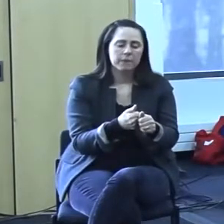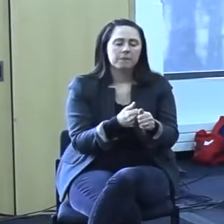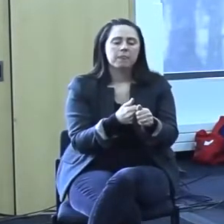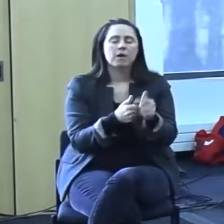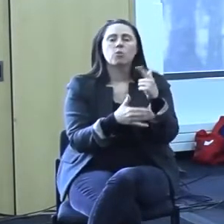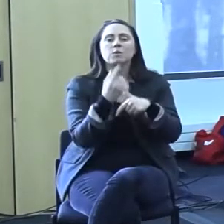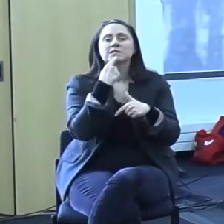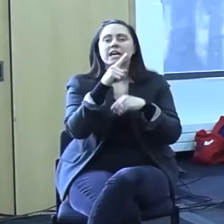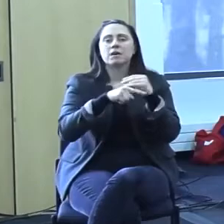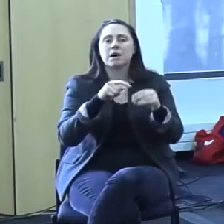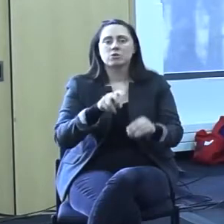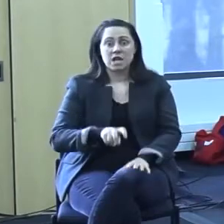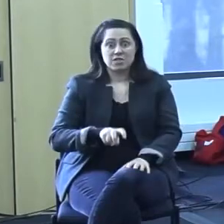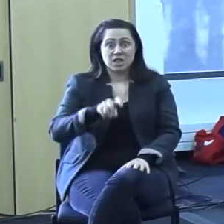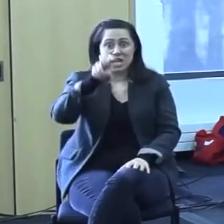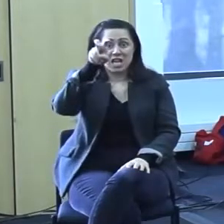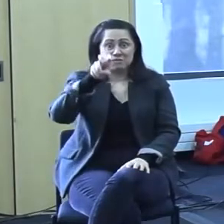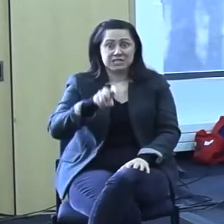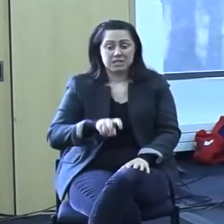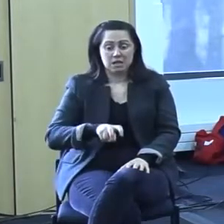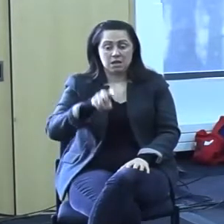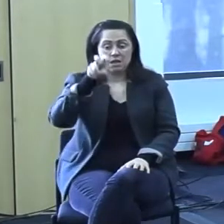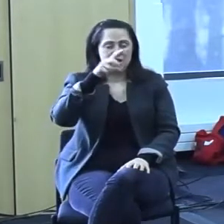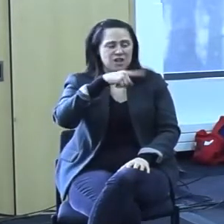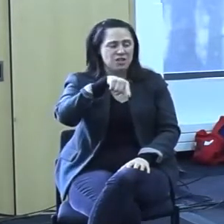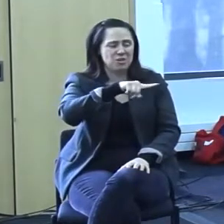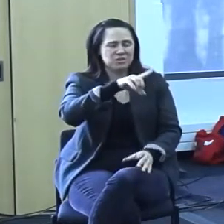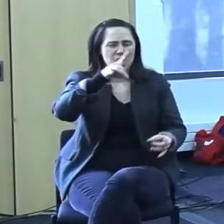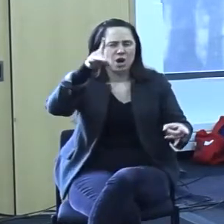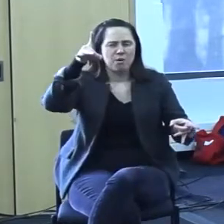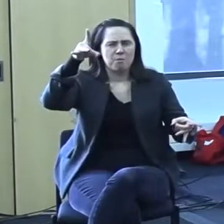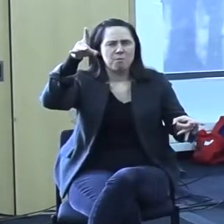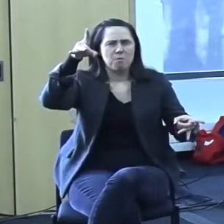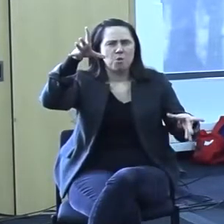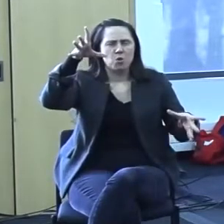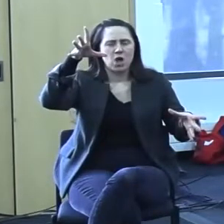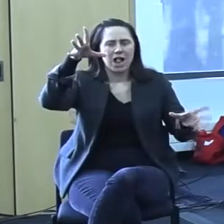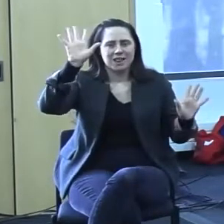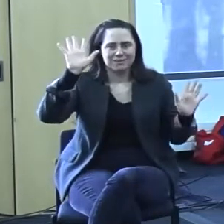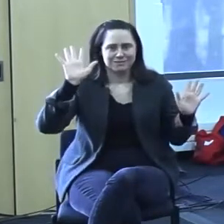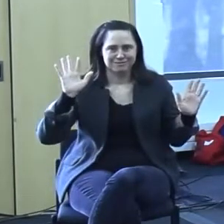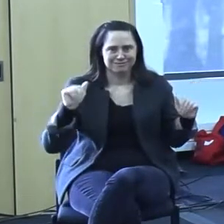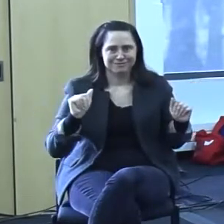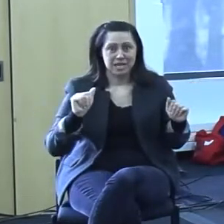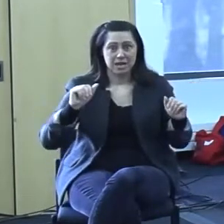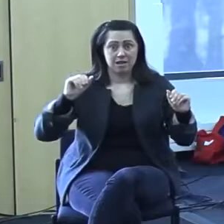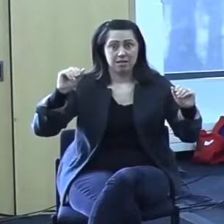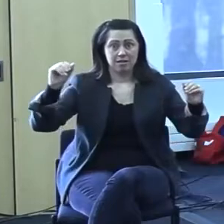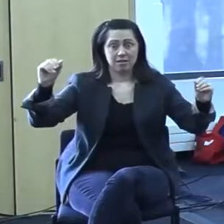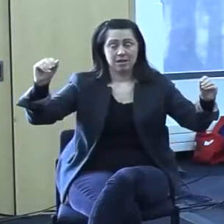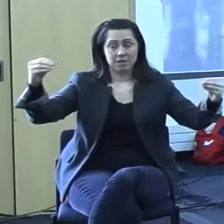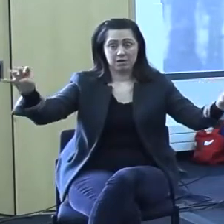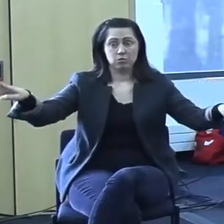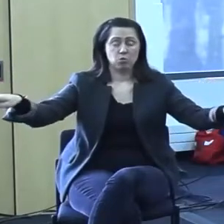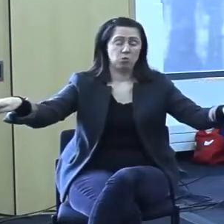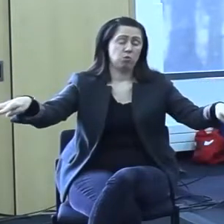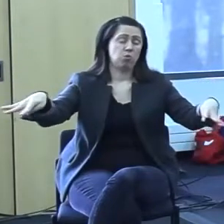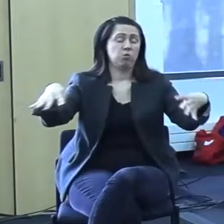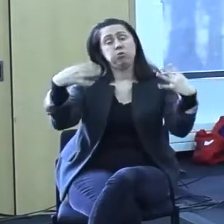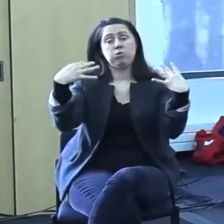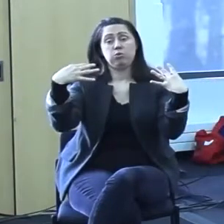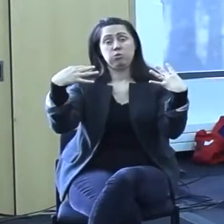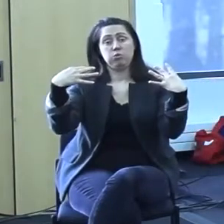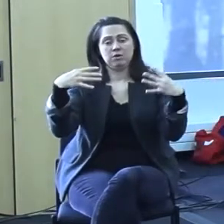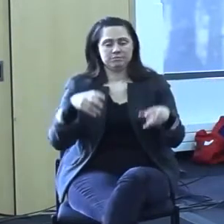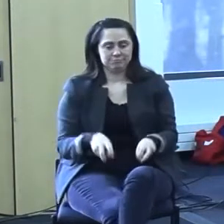the lifts. Those are brutal. And the spotlight it puts on an individual with a disability.